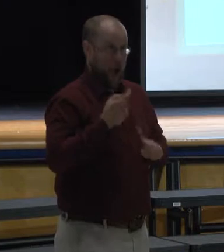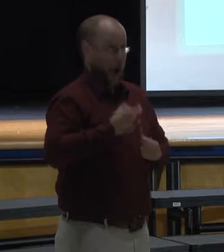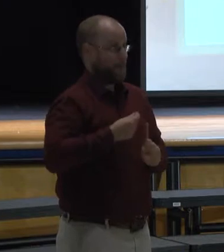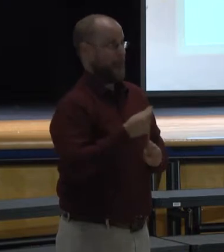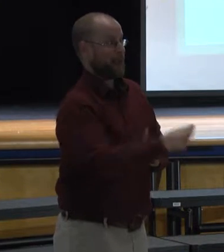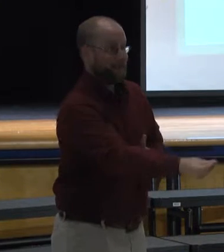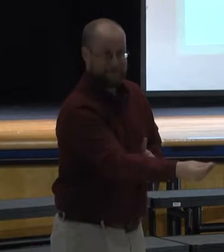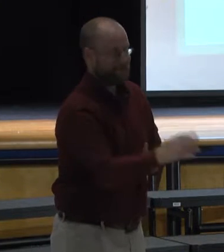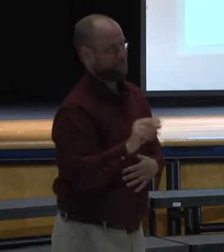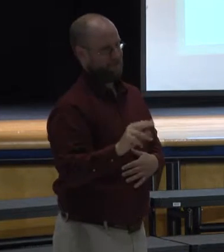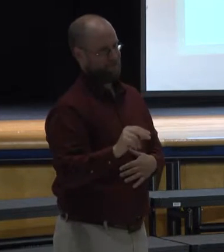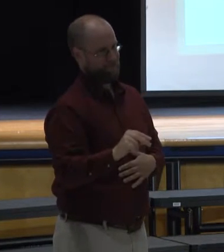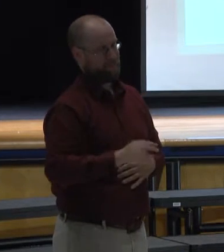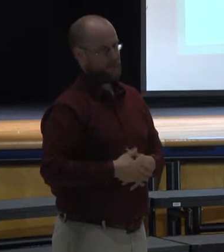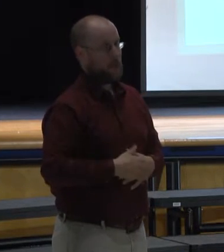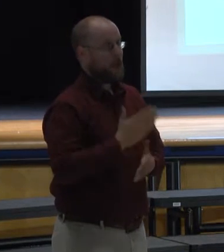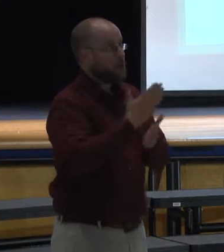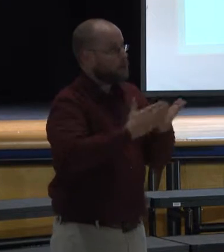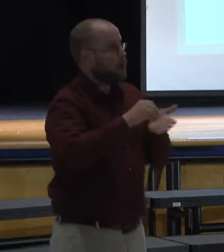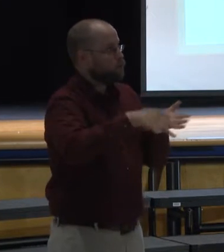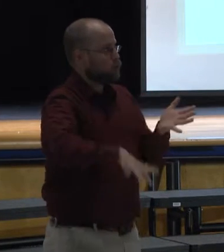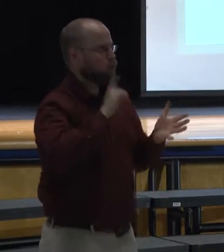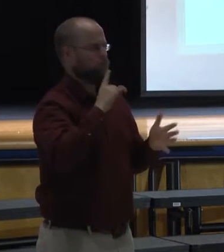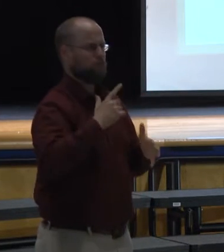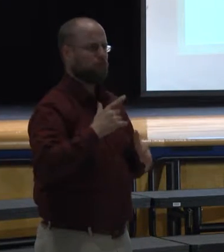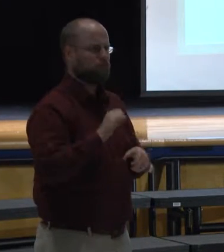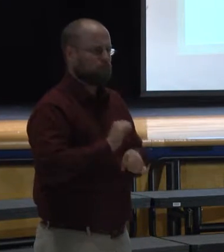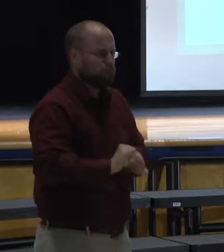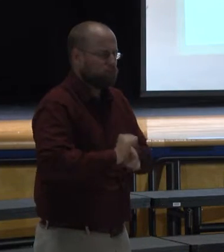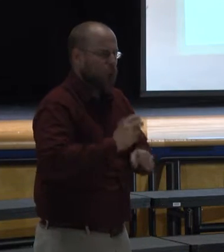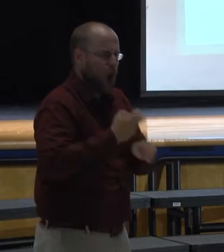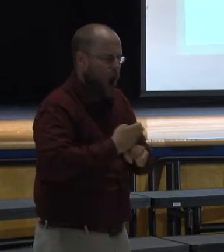really hard and found some additional free money to go to college.